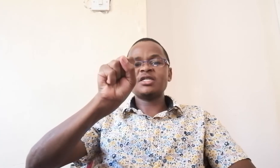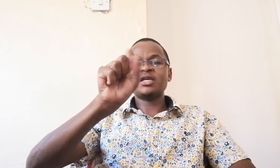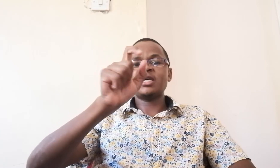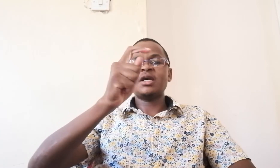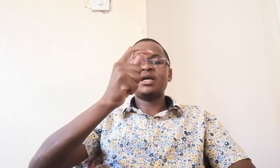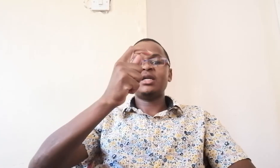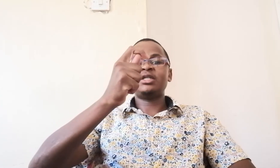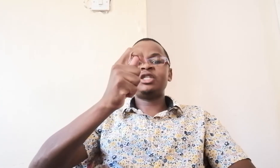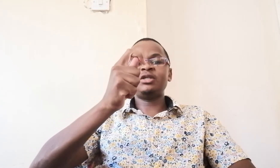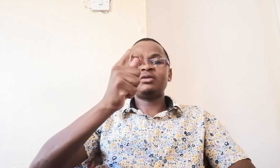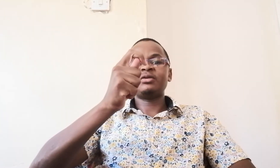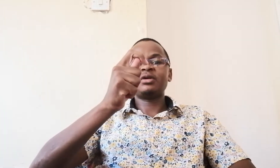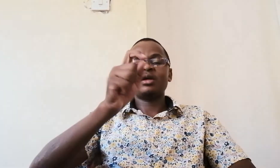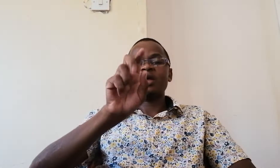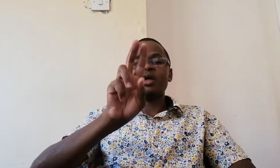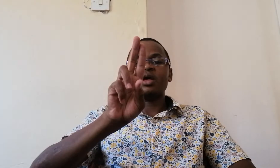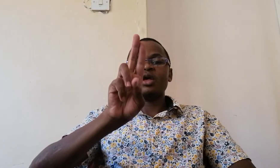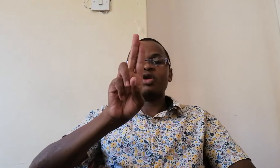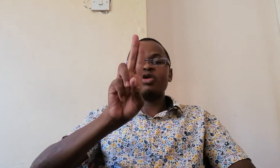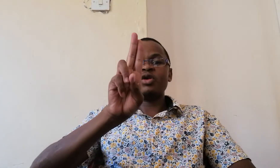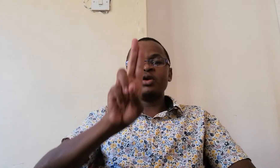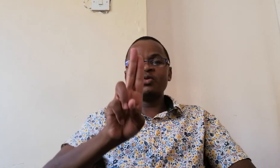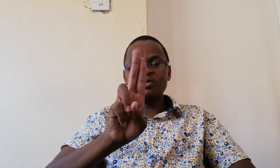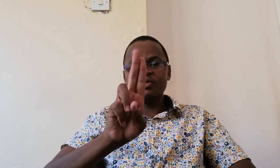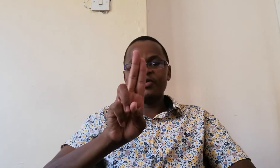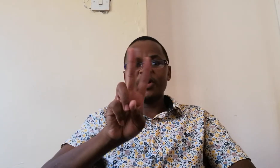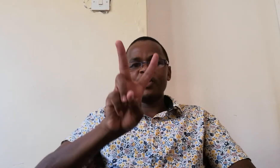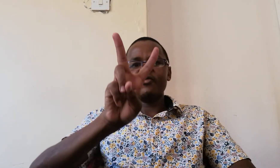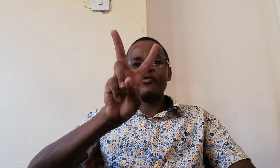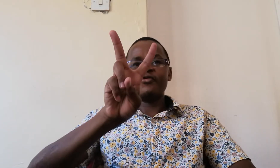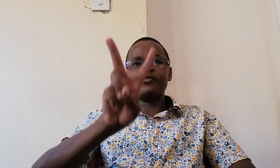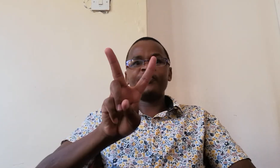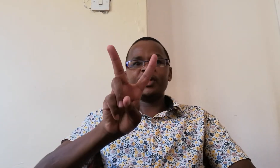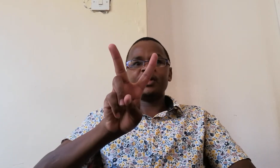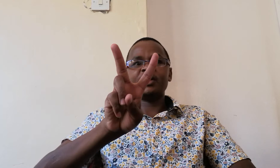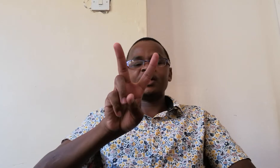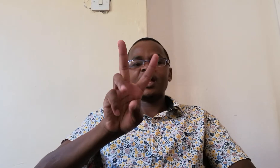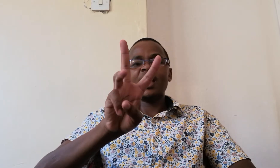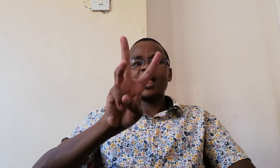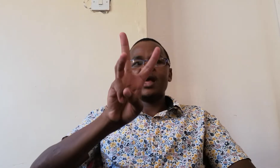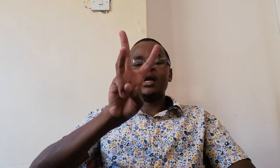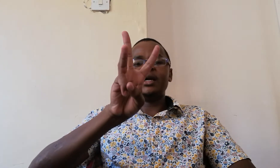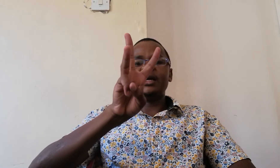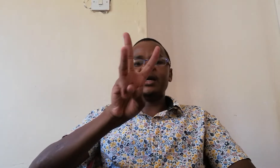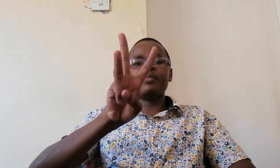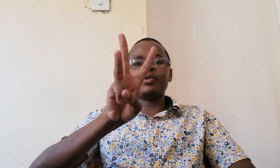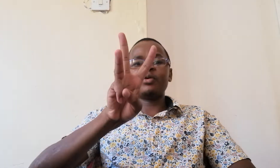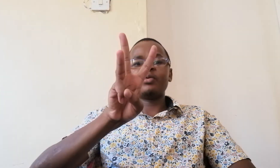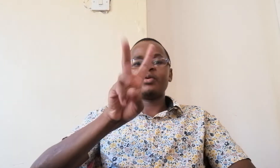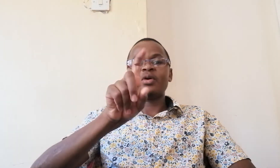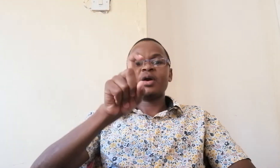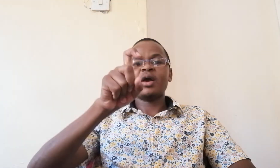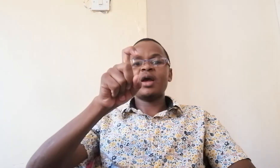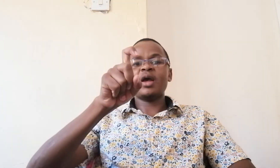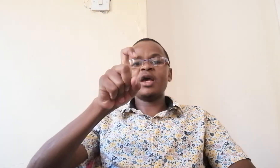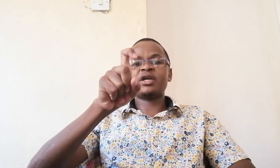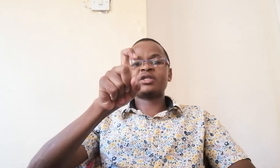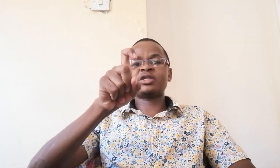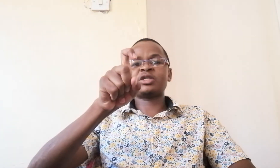S, T, U, V, W,